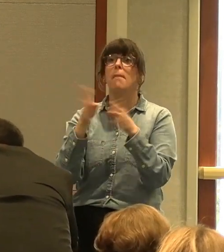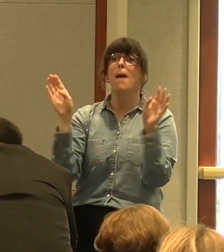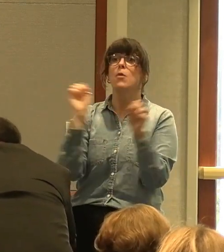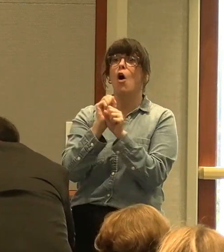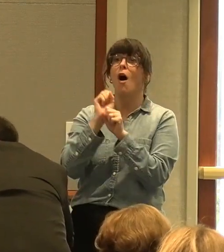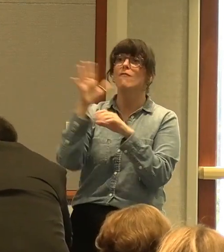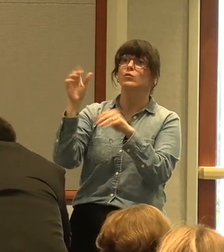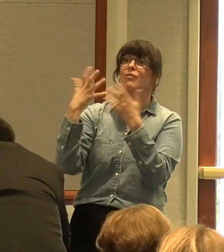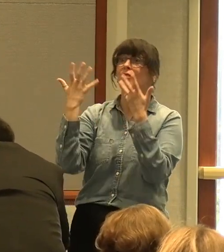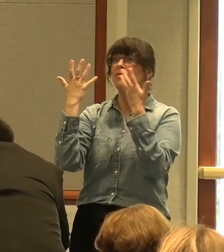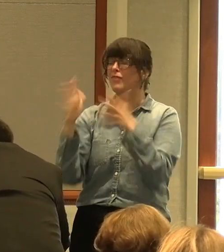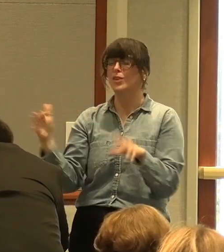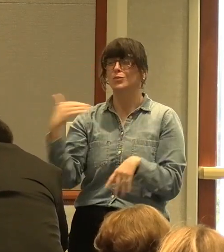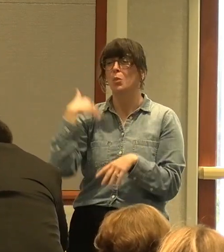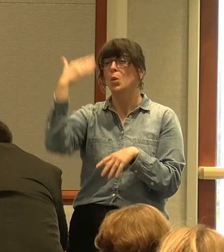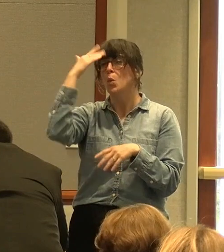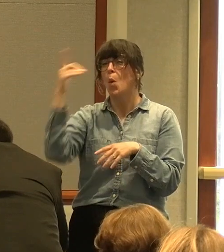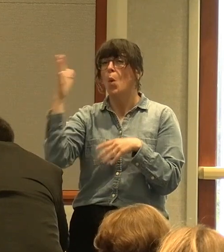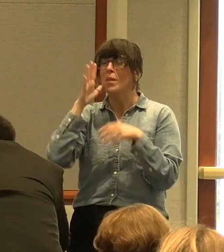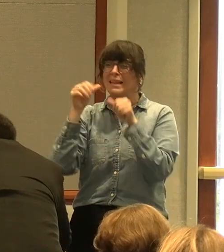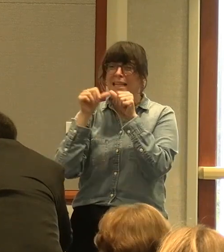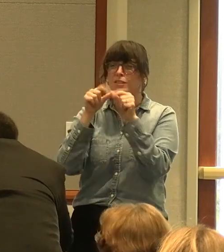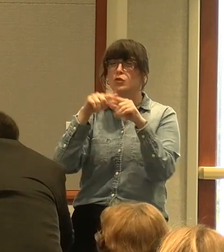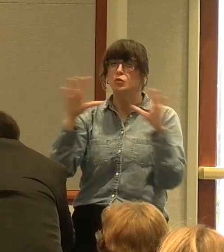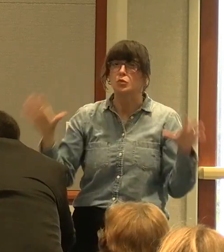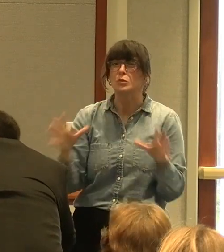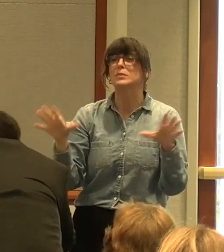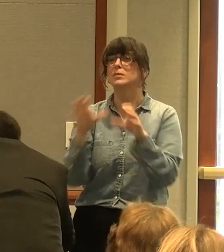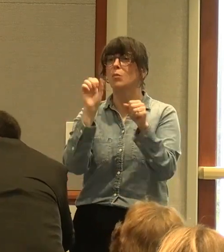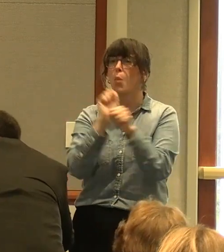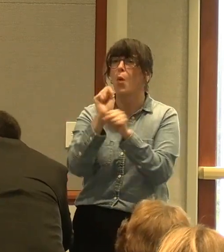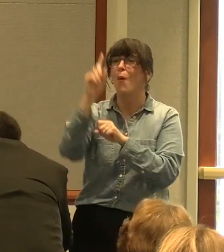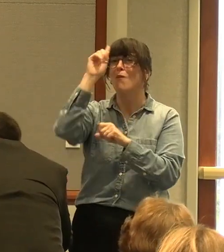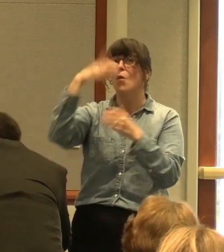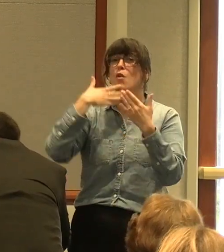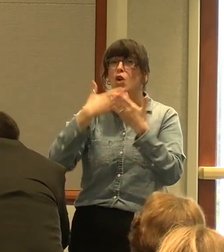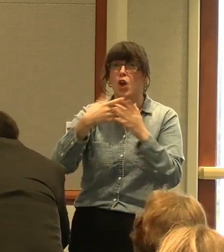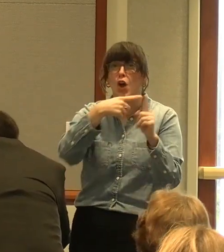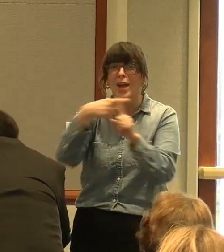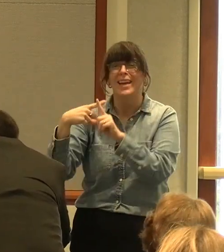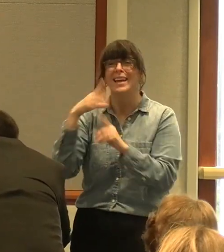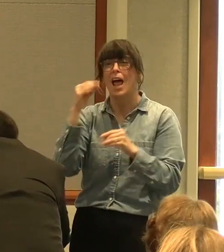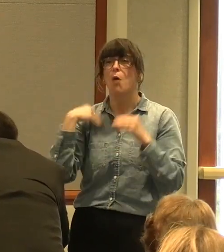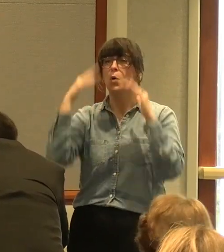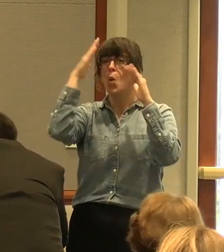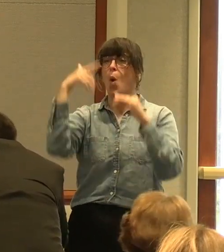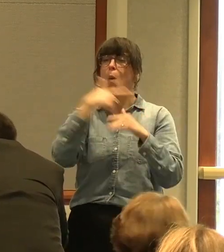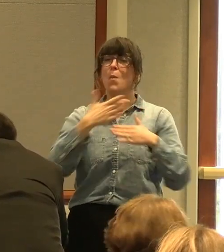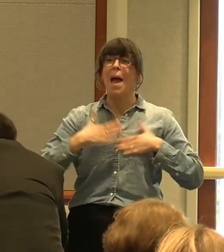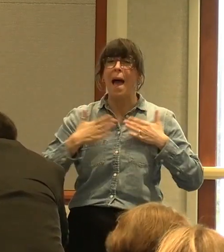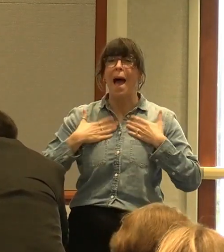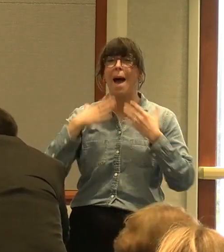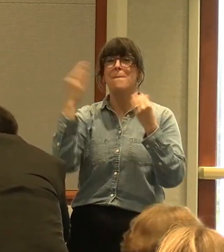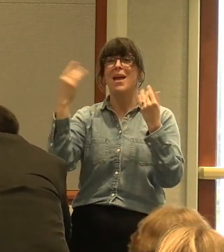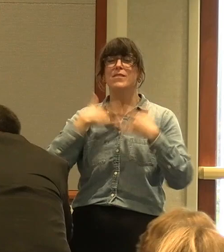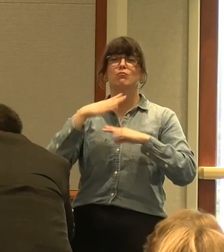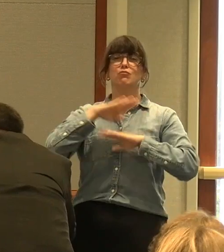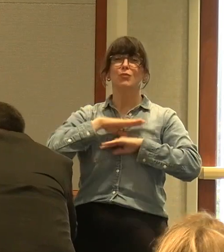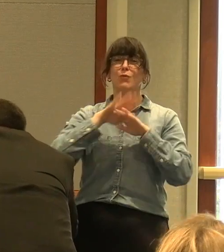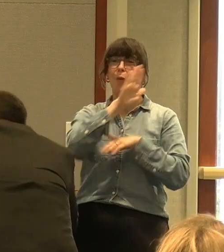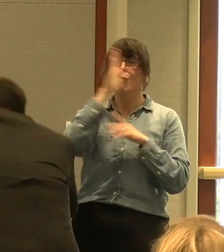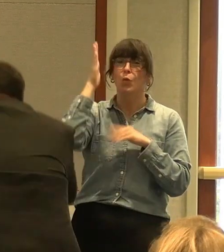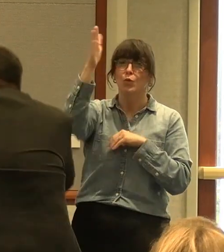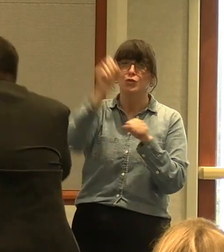we're certain that you will continue to remain a force for good and hope that you find well-deserved happiness and fulfillment in all your future endeavors.